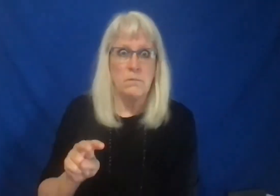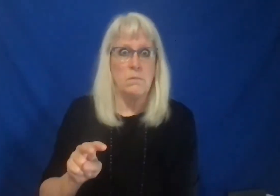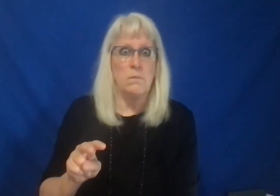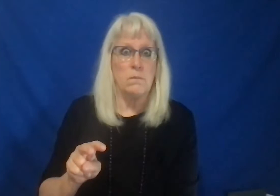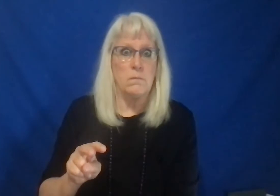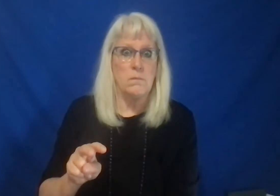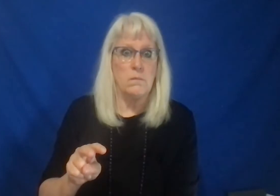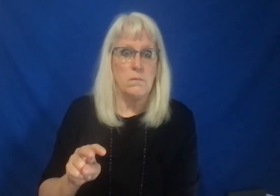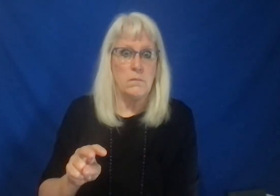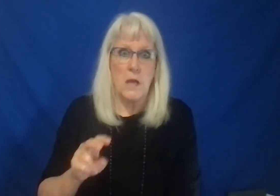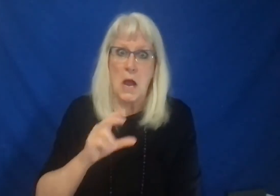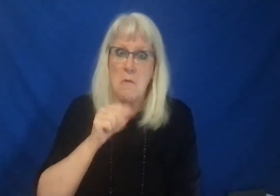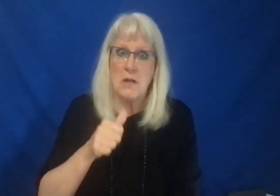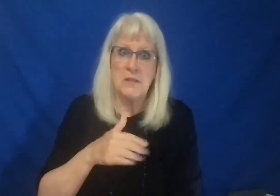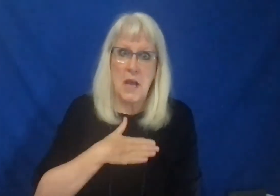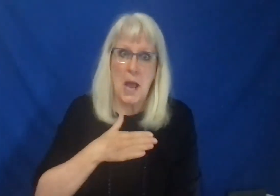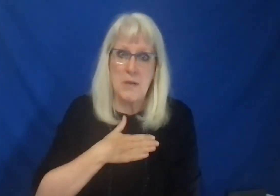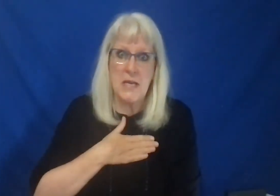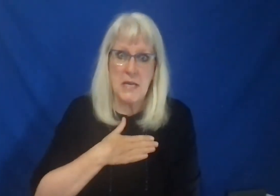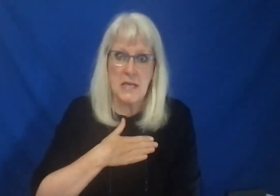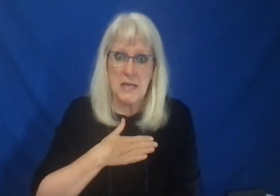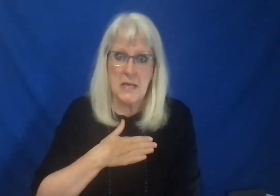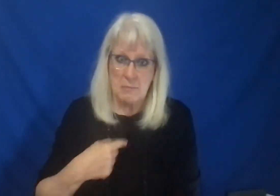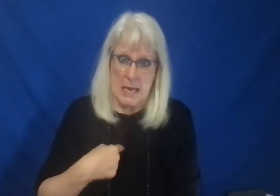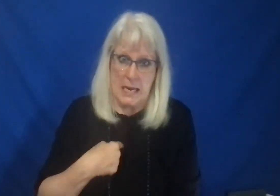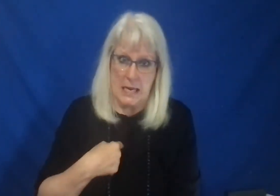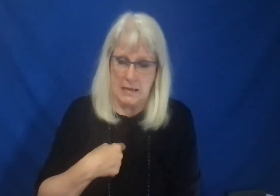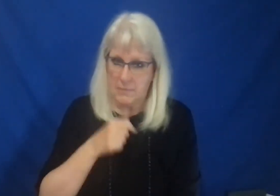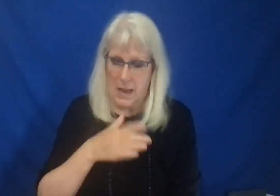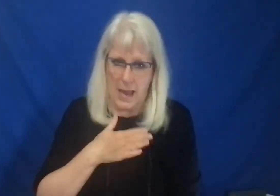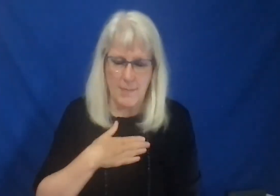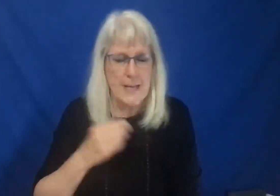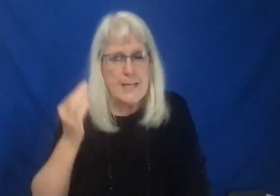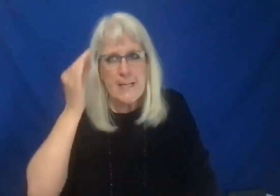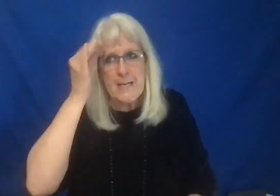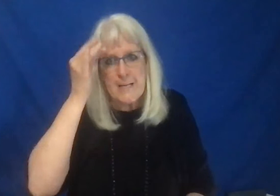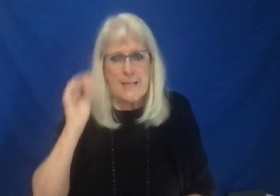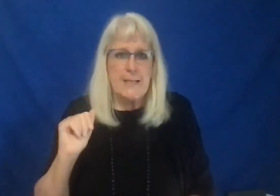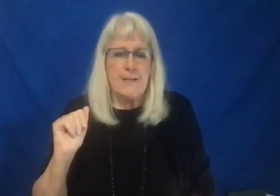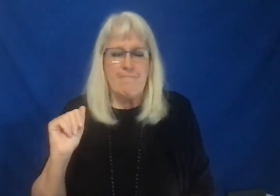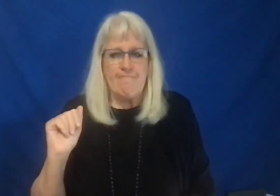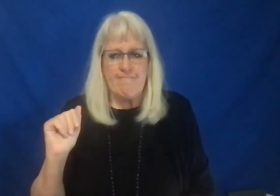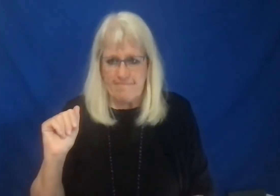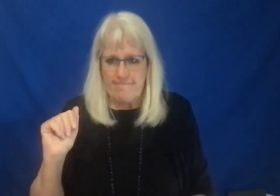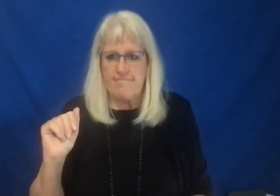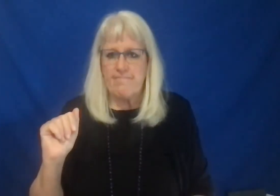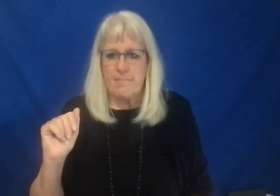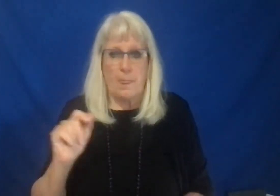Not happy, me not happy. So I thought about it and I thought that it was tradition to concepts 4